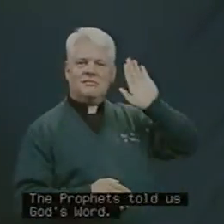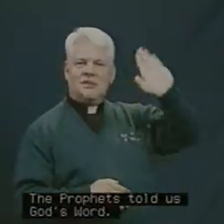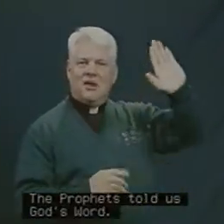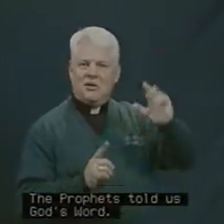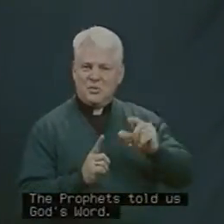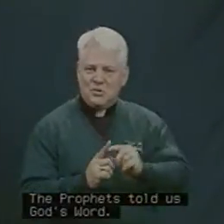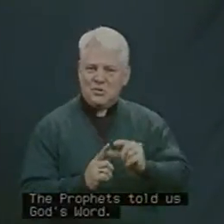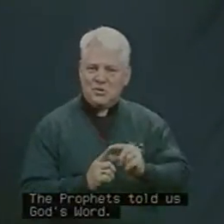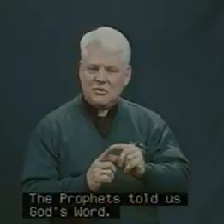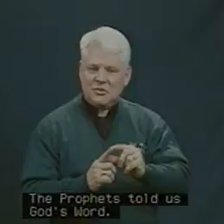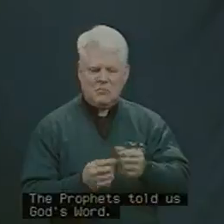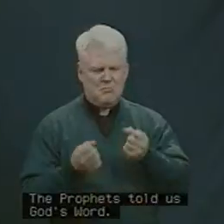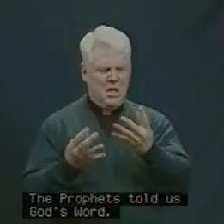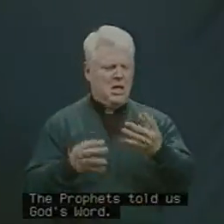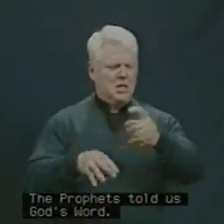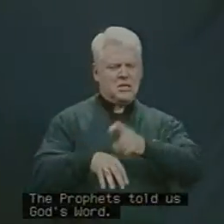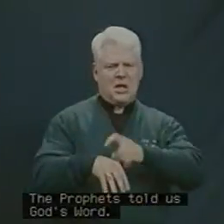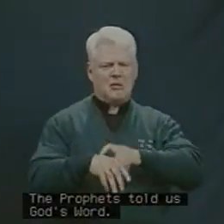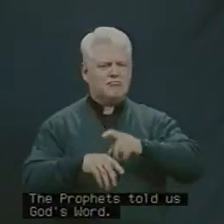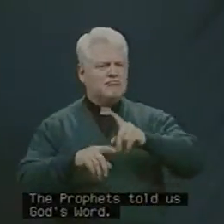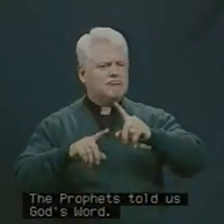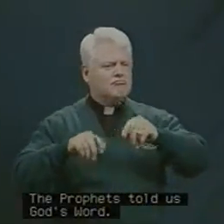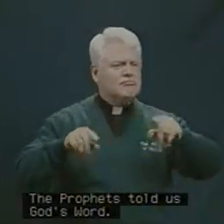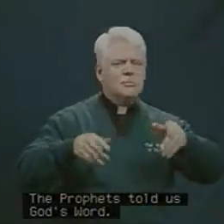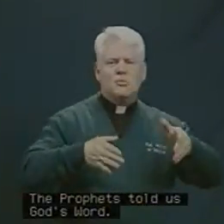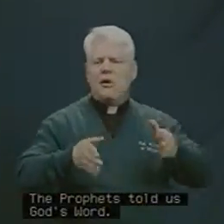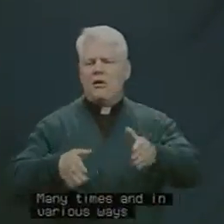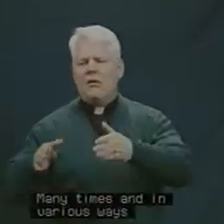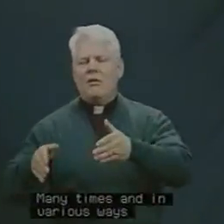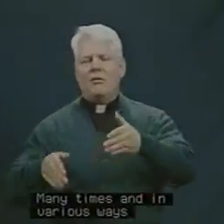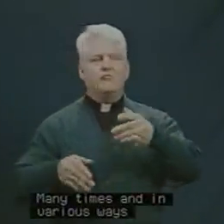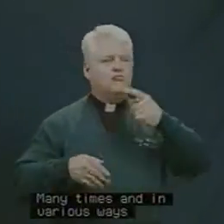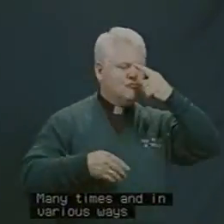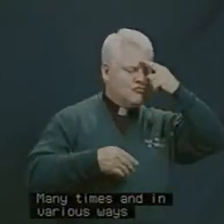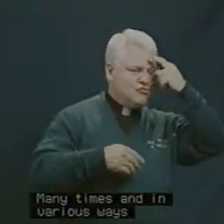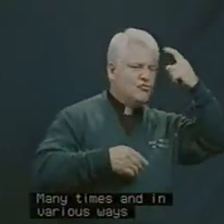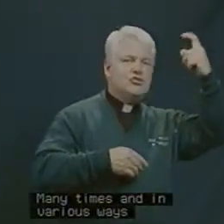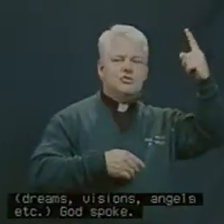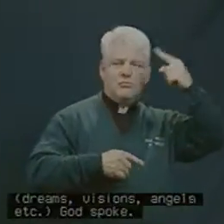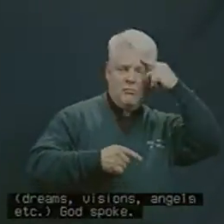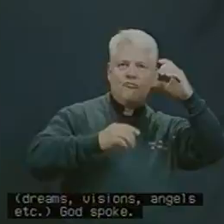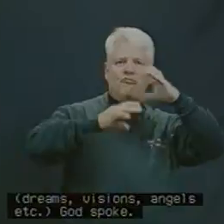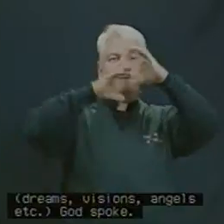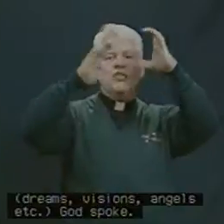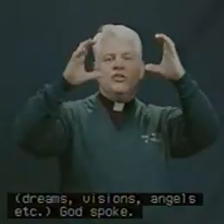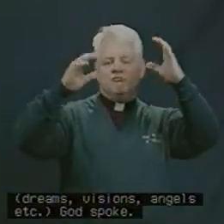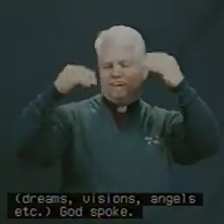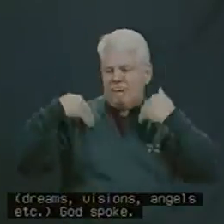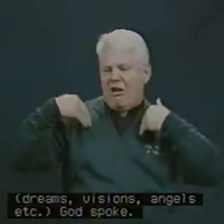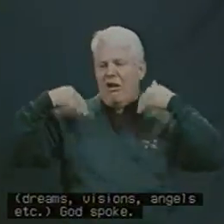The prophets told us God's word. Many times, and in various ways,